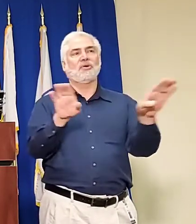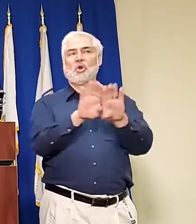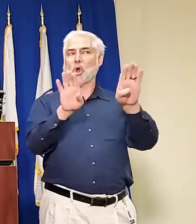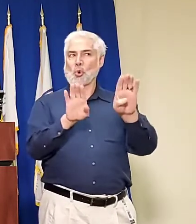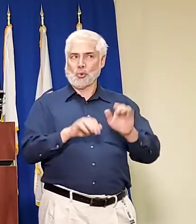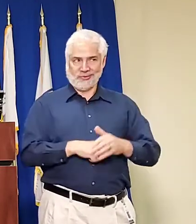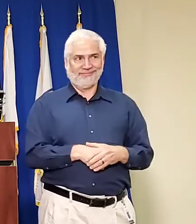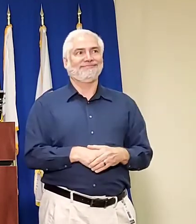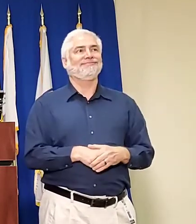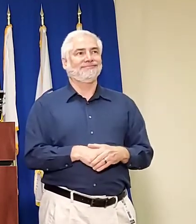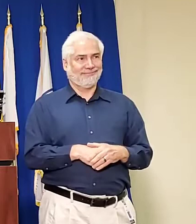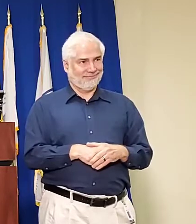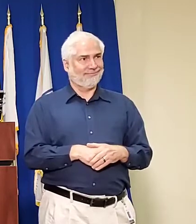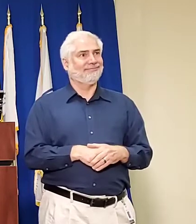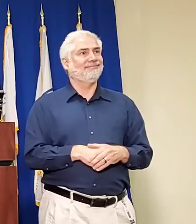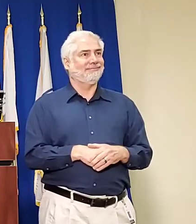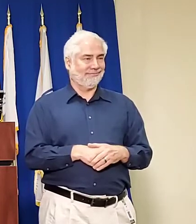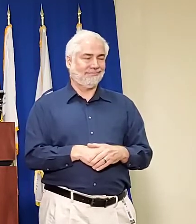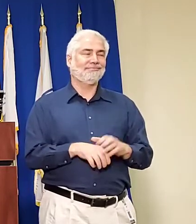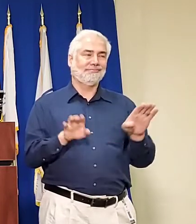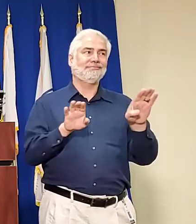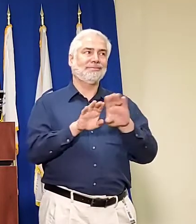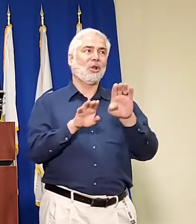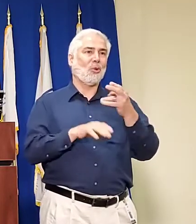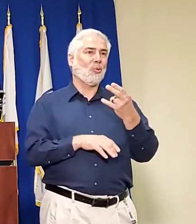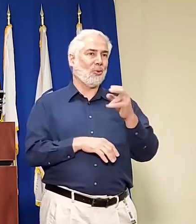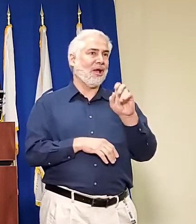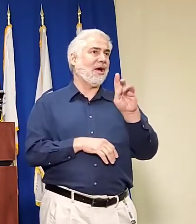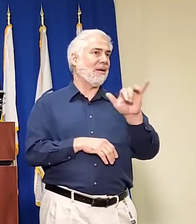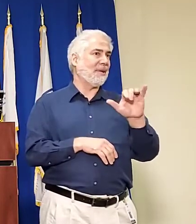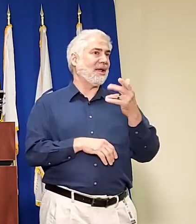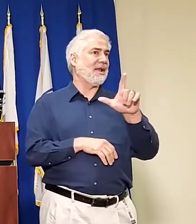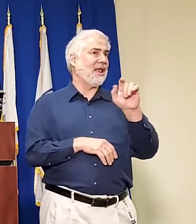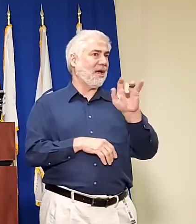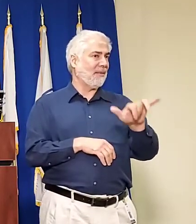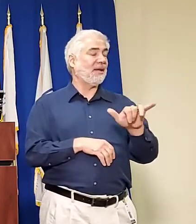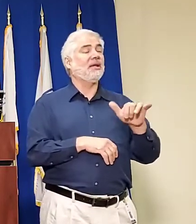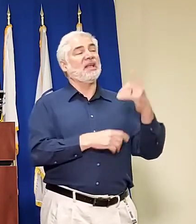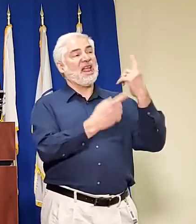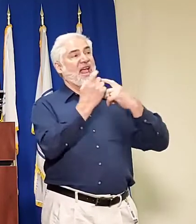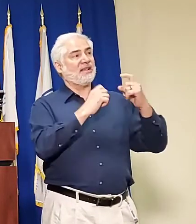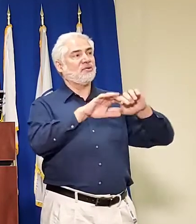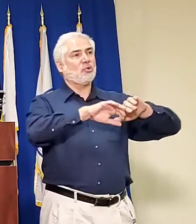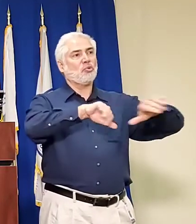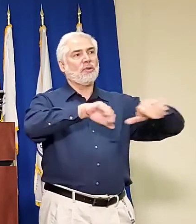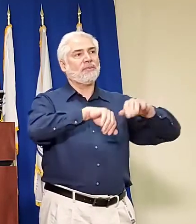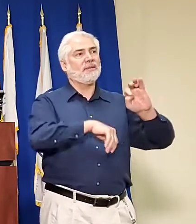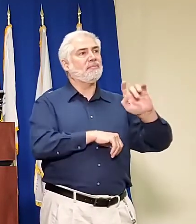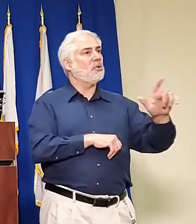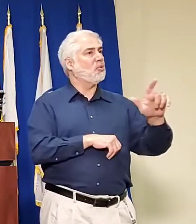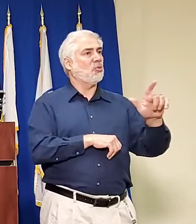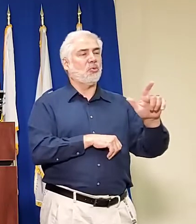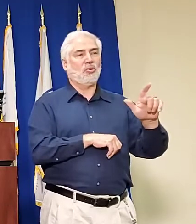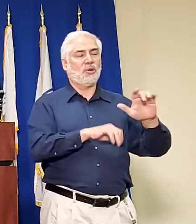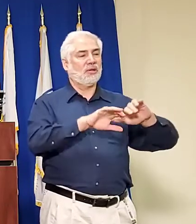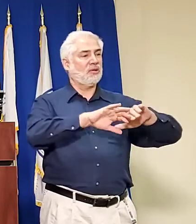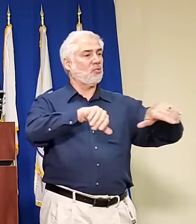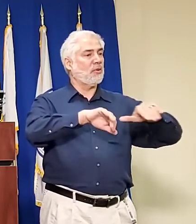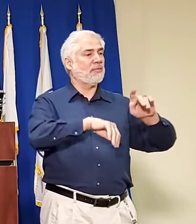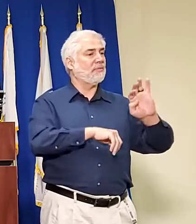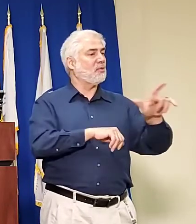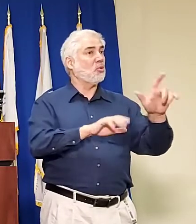closed. And then we're getting questions about swimming pools, and it's not recommended for swimming pools to